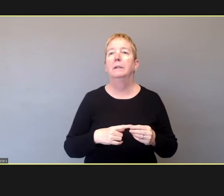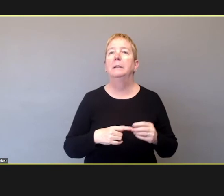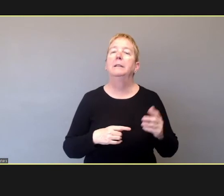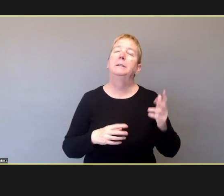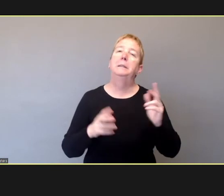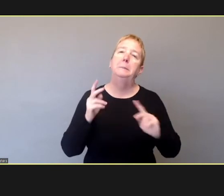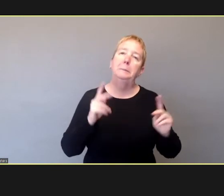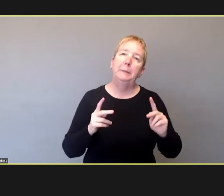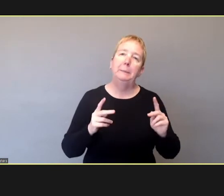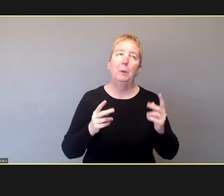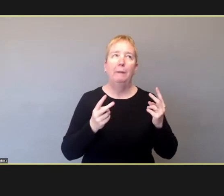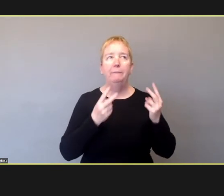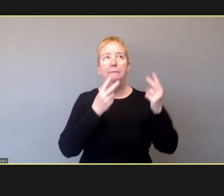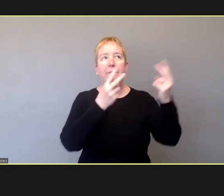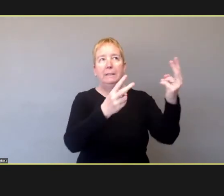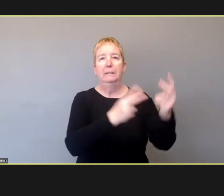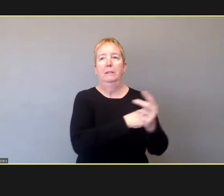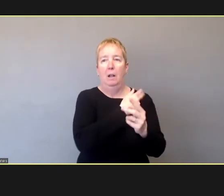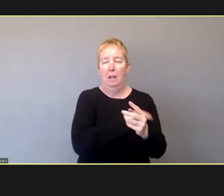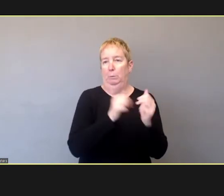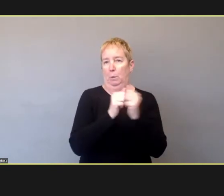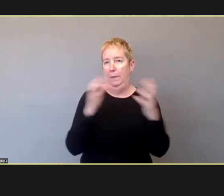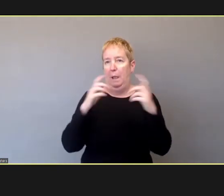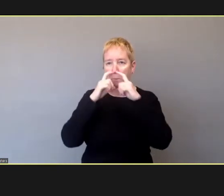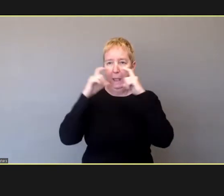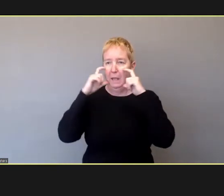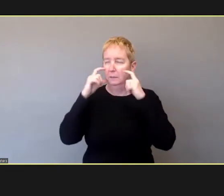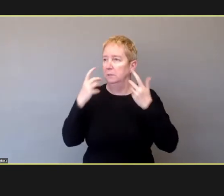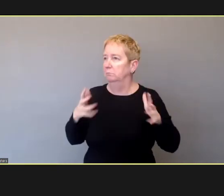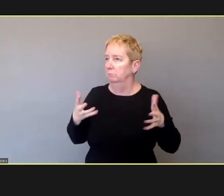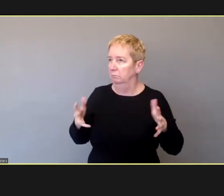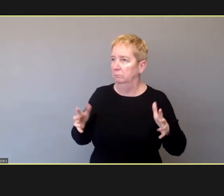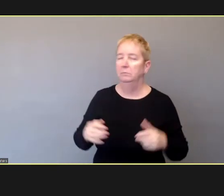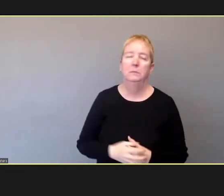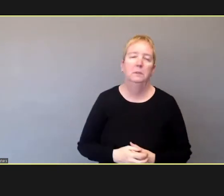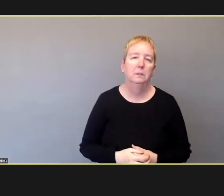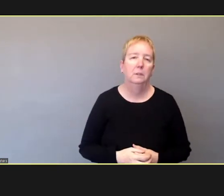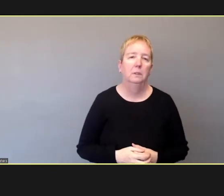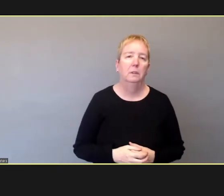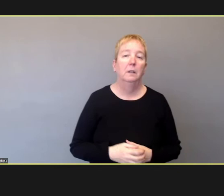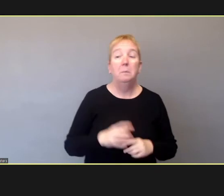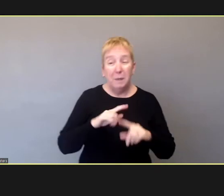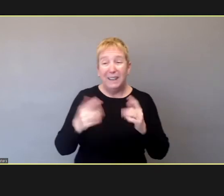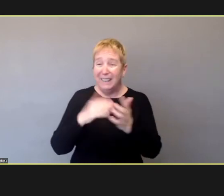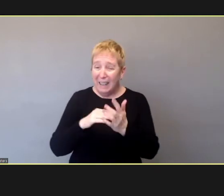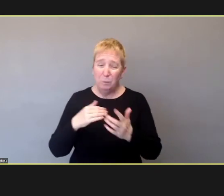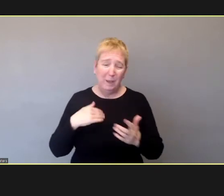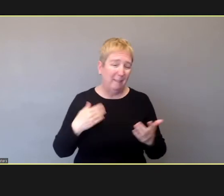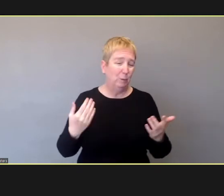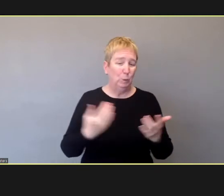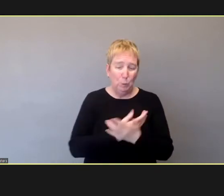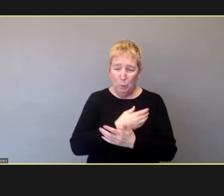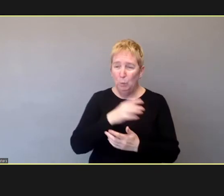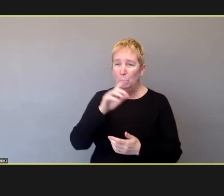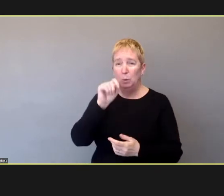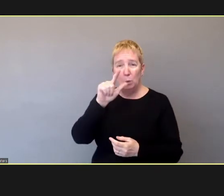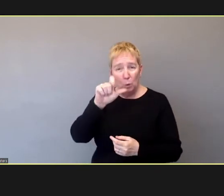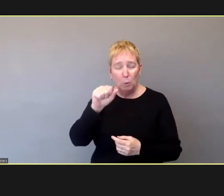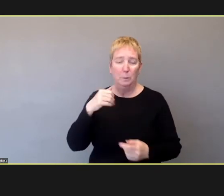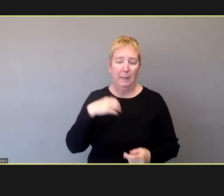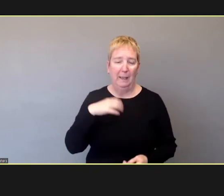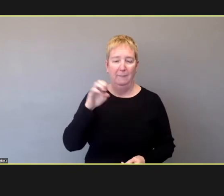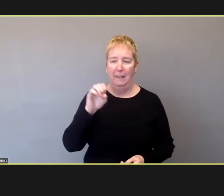hospitals without masks on. But I think we have new, like I said earlier, new tools with Evusheld, with an